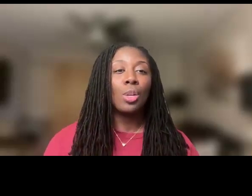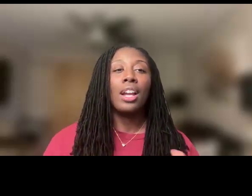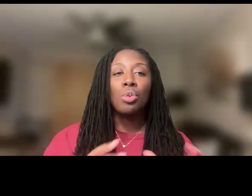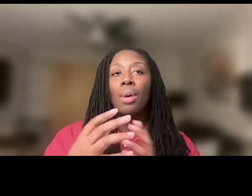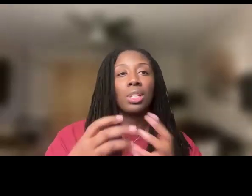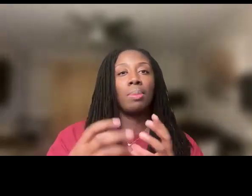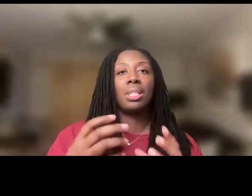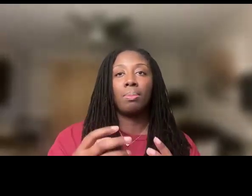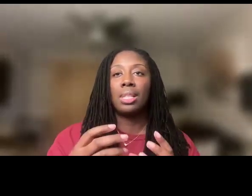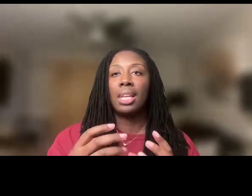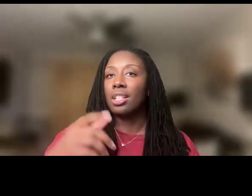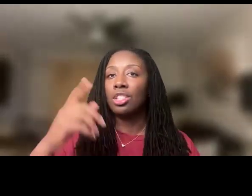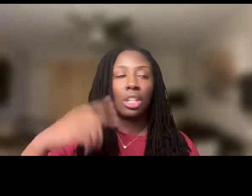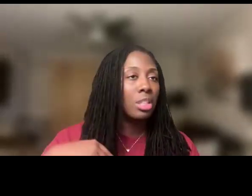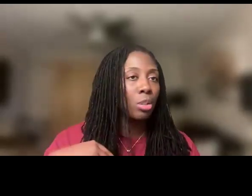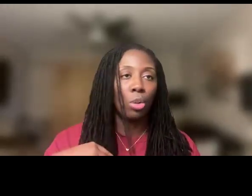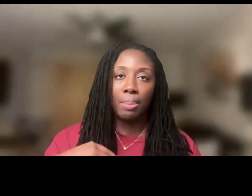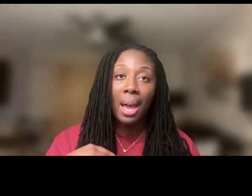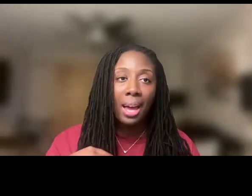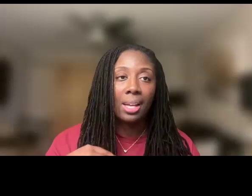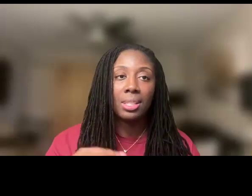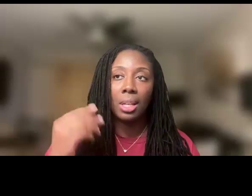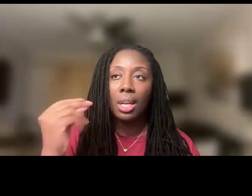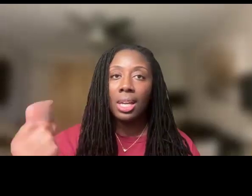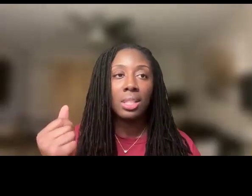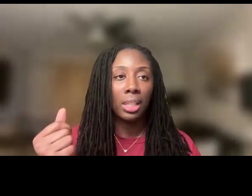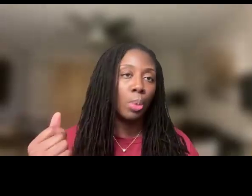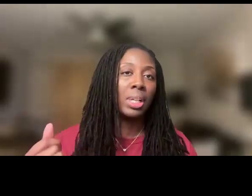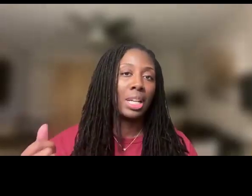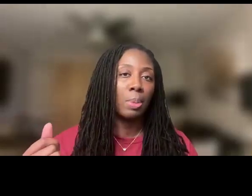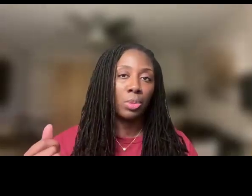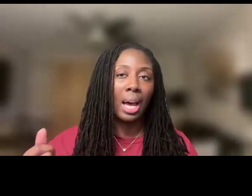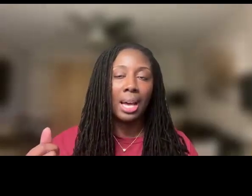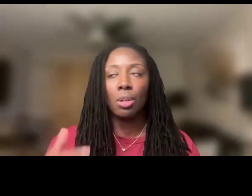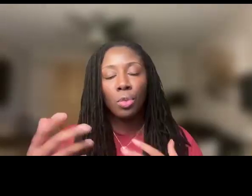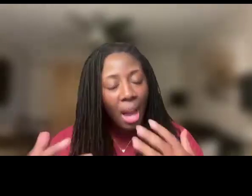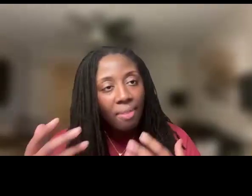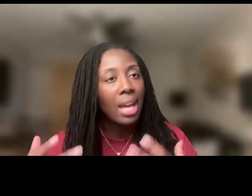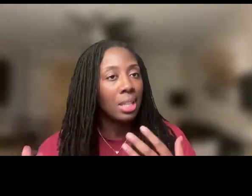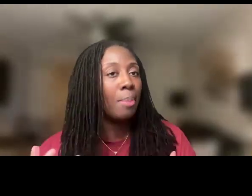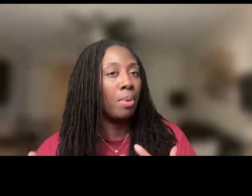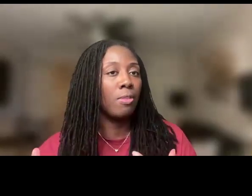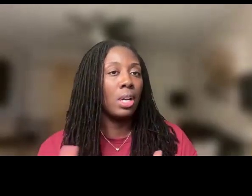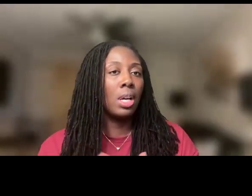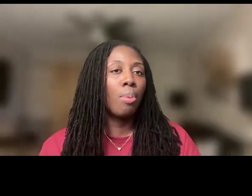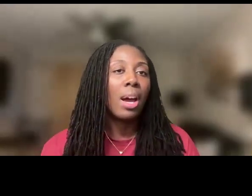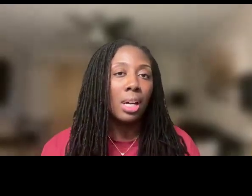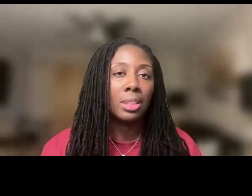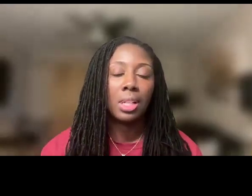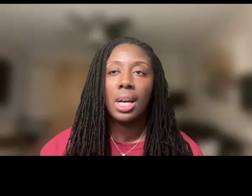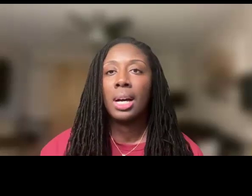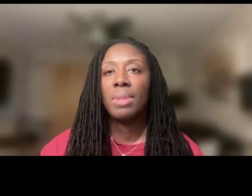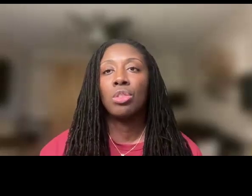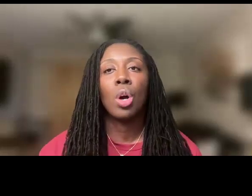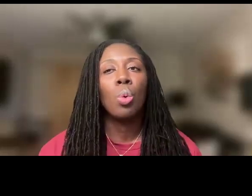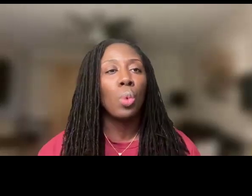either. So I knew that was going to be something that just scrolling past, instantly it would catch people's eyes. So if you have that type of